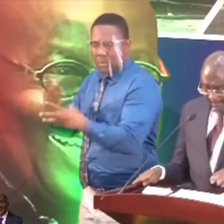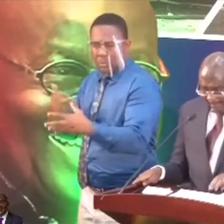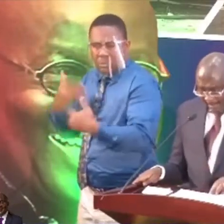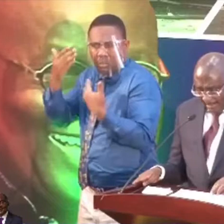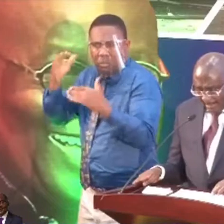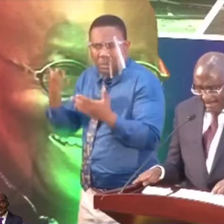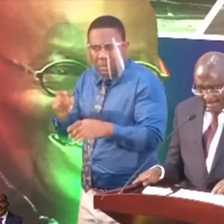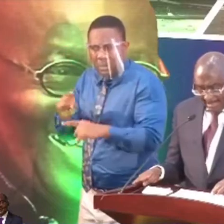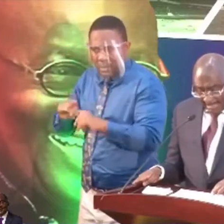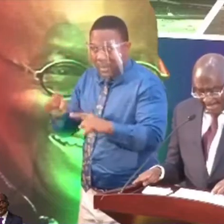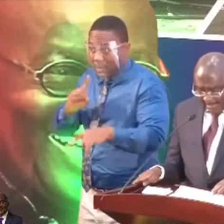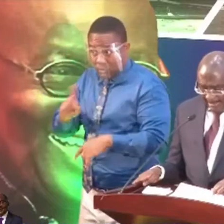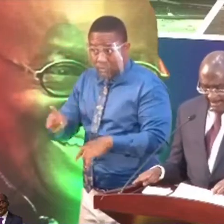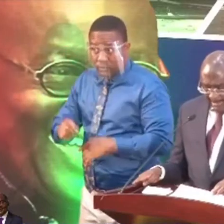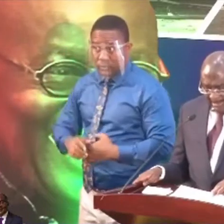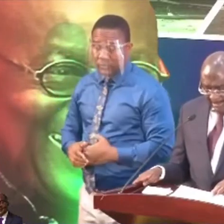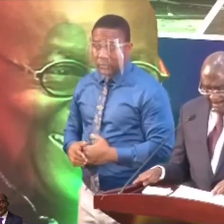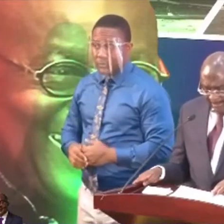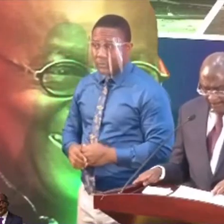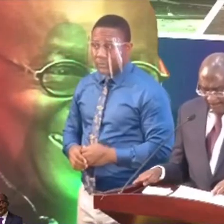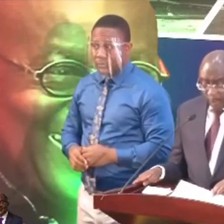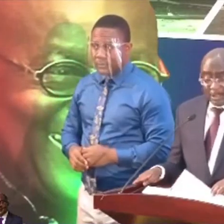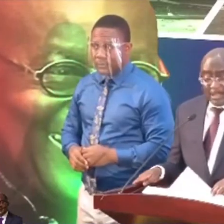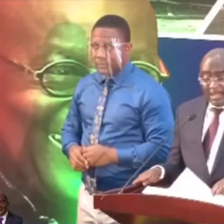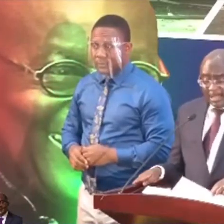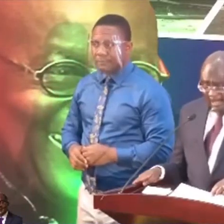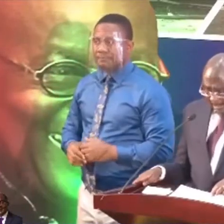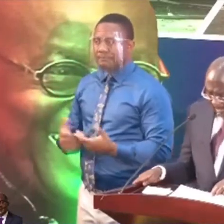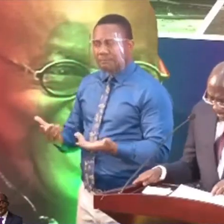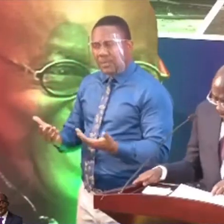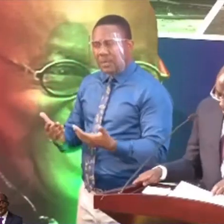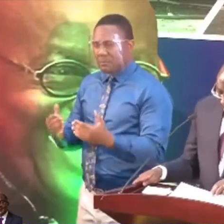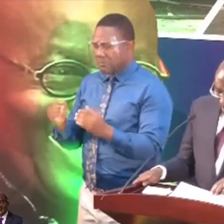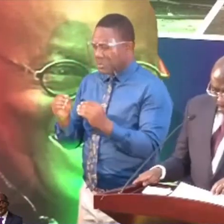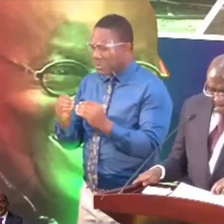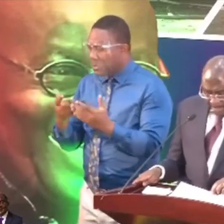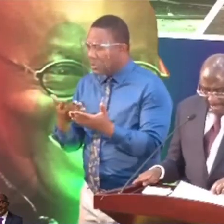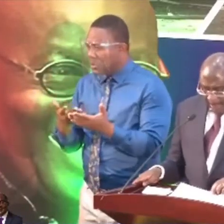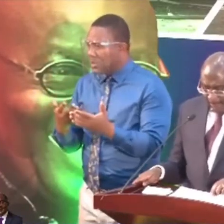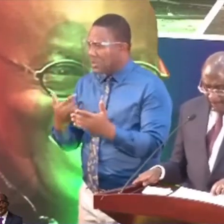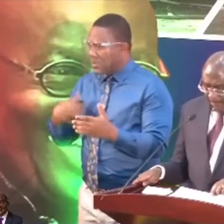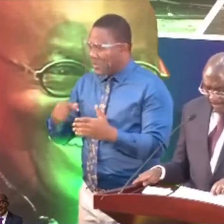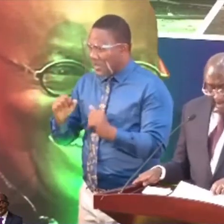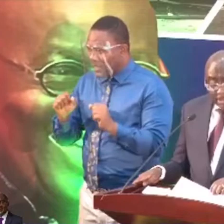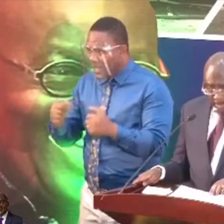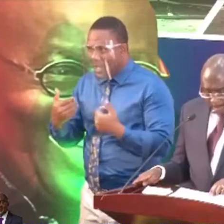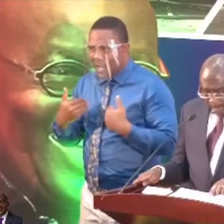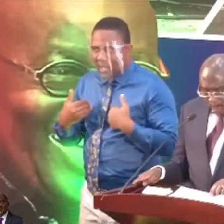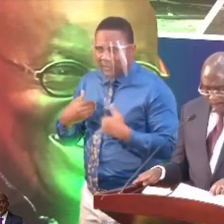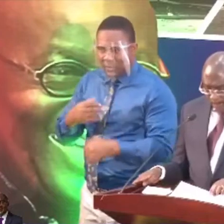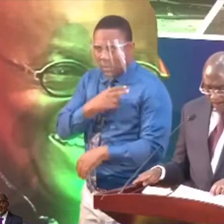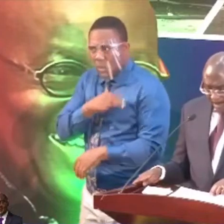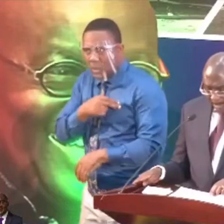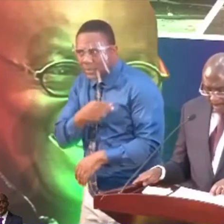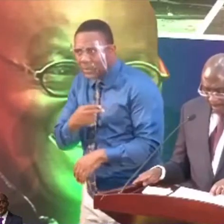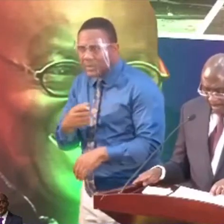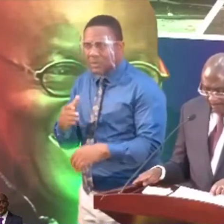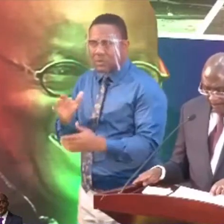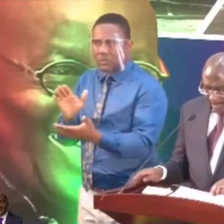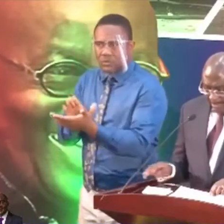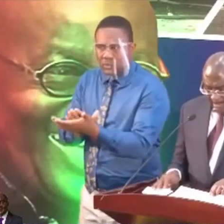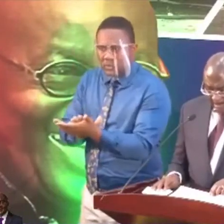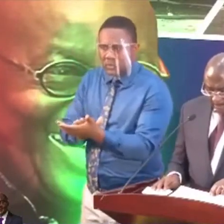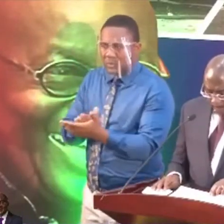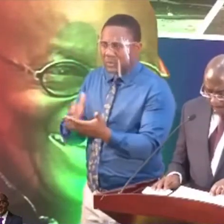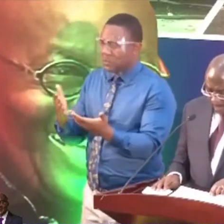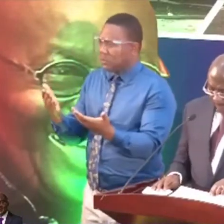in fact the case. And the infrastructure has enabled us to achieve financial inclusion, as well as placed